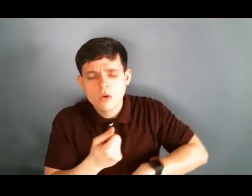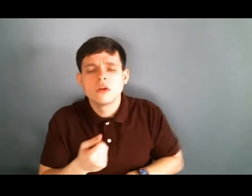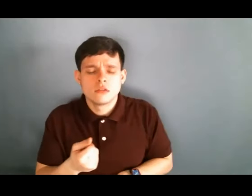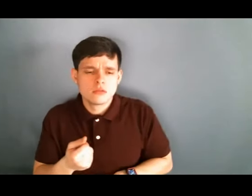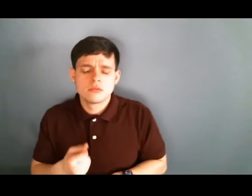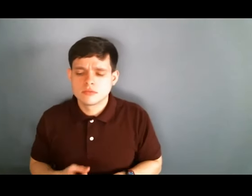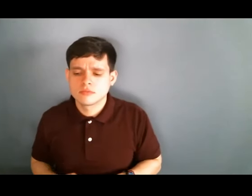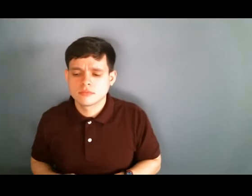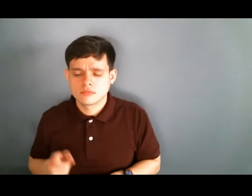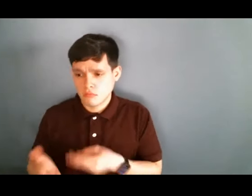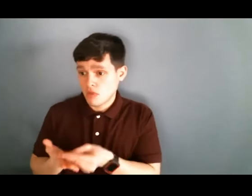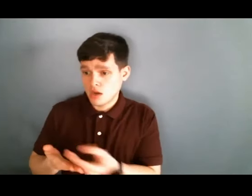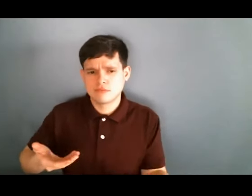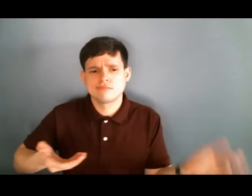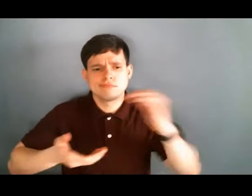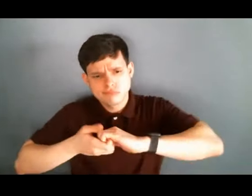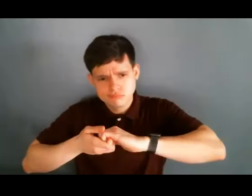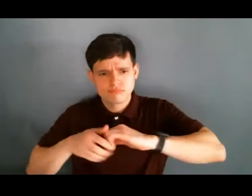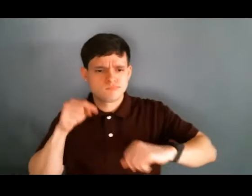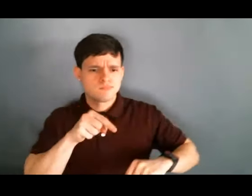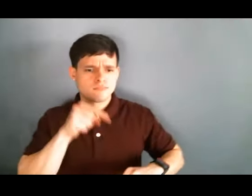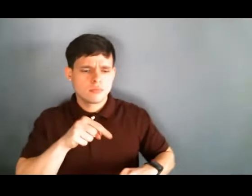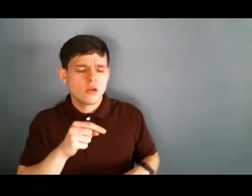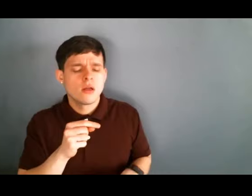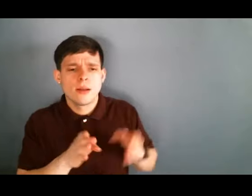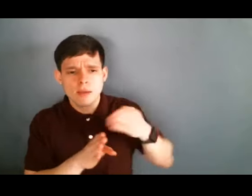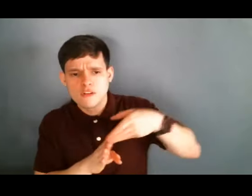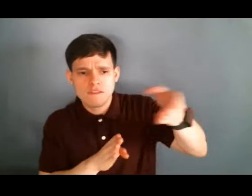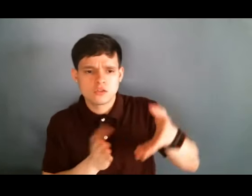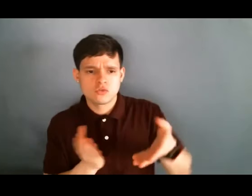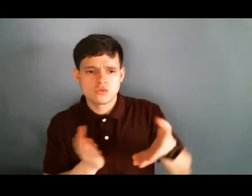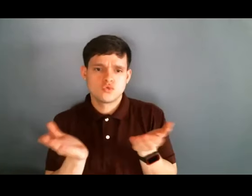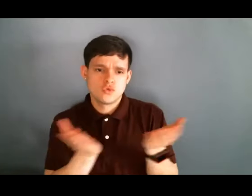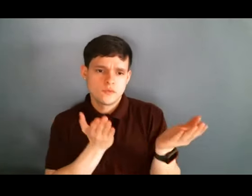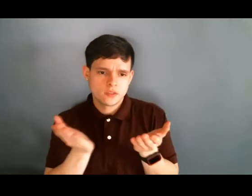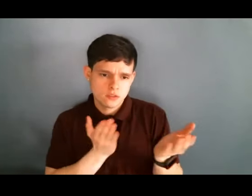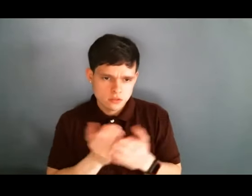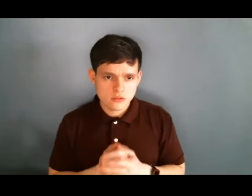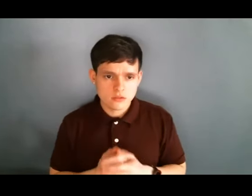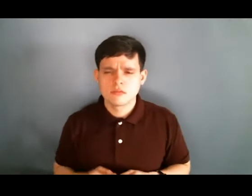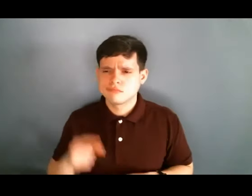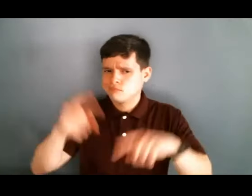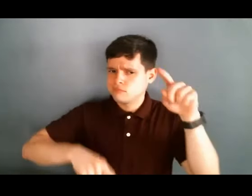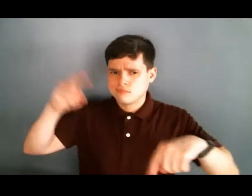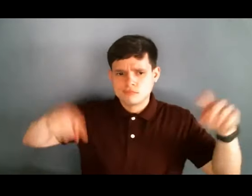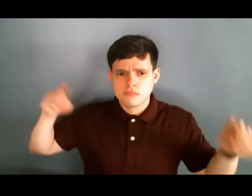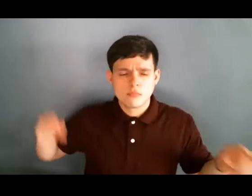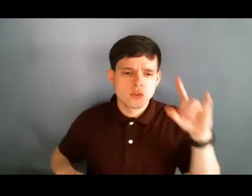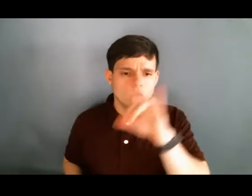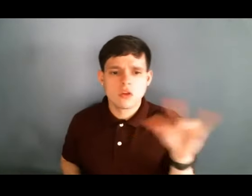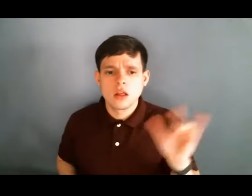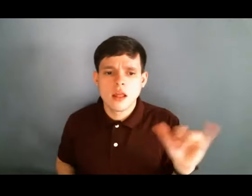support, we offer professional services, and these are in a variety of areas that